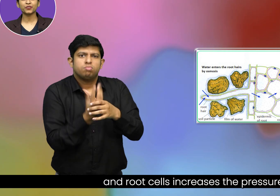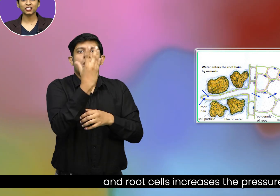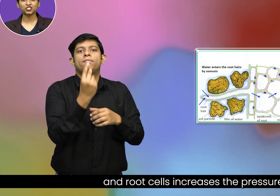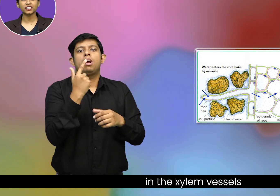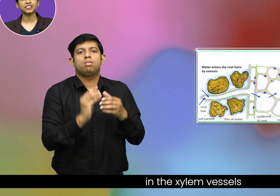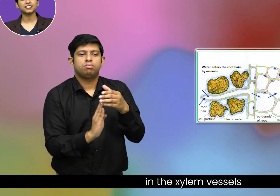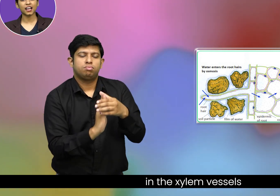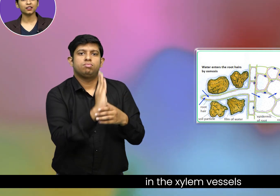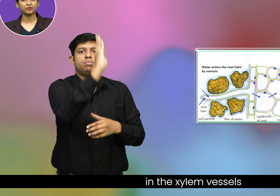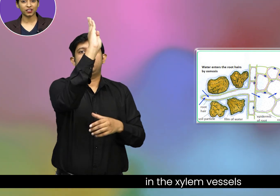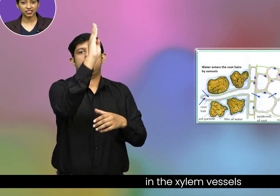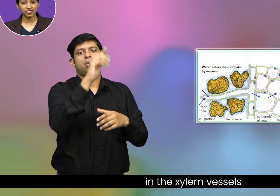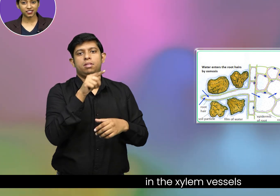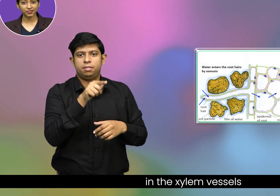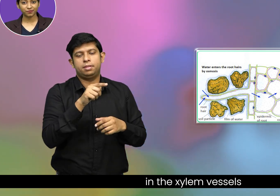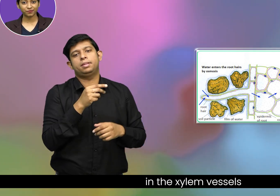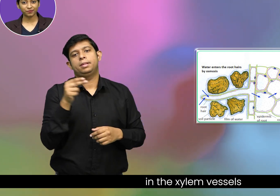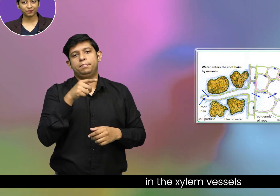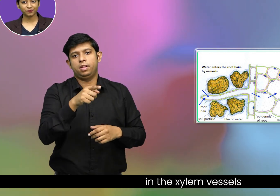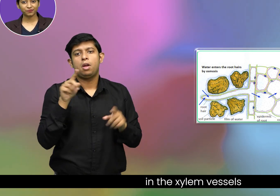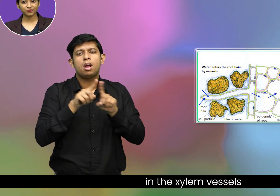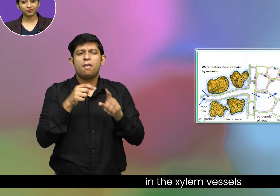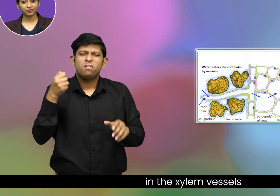the pressure in the xylem vessels